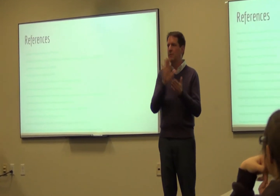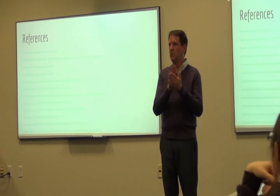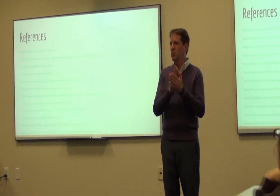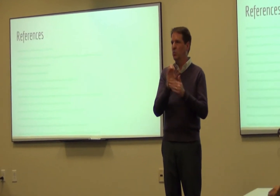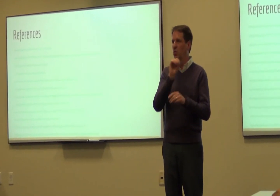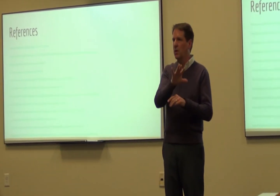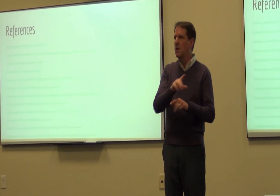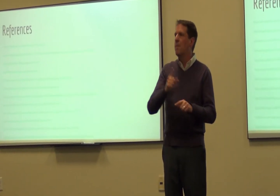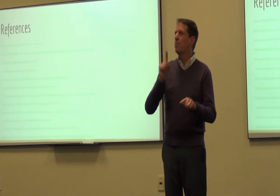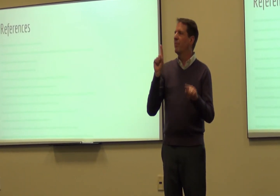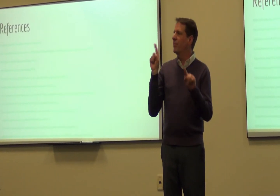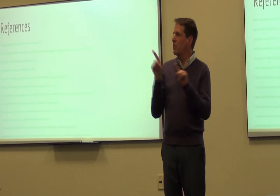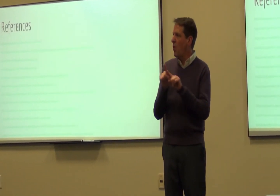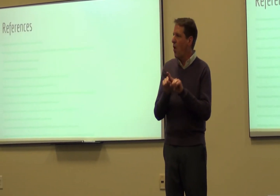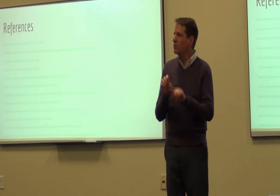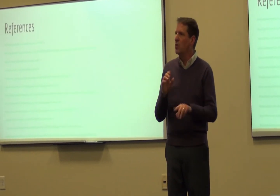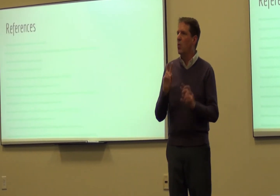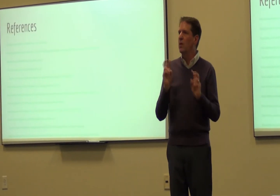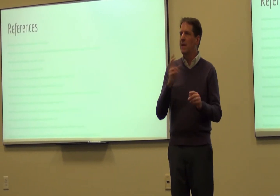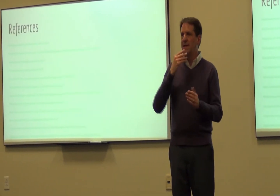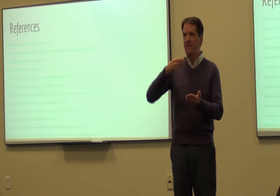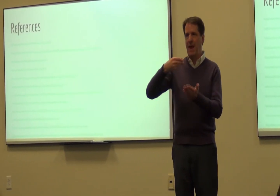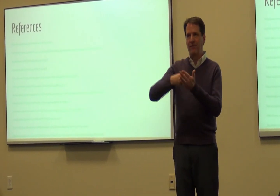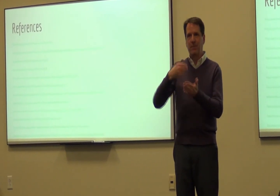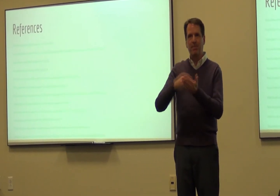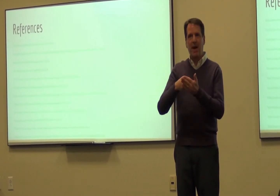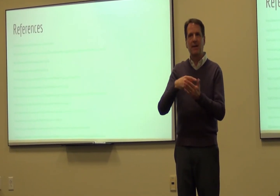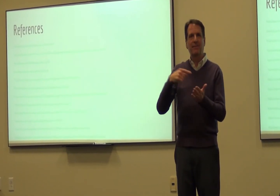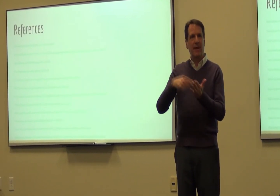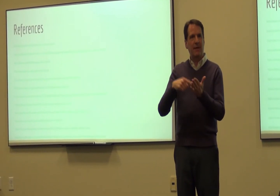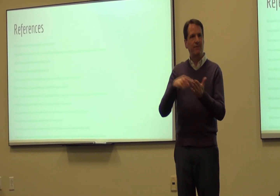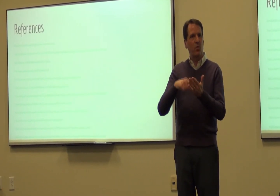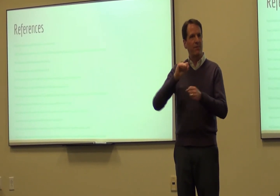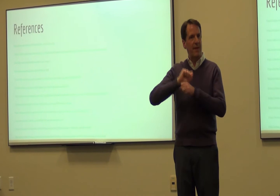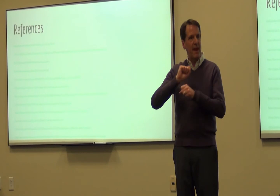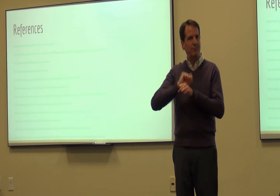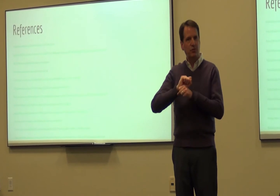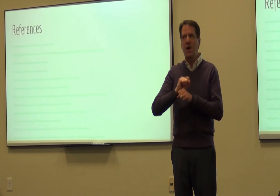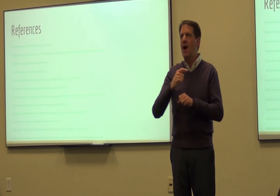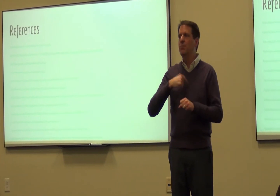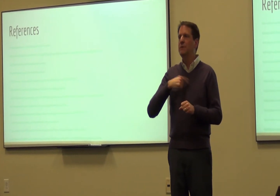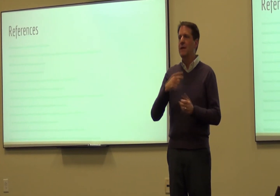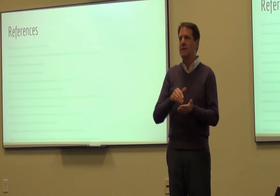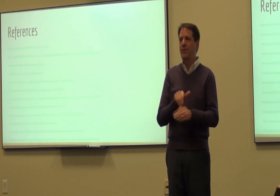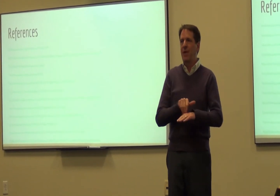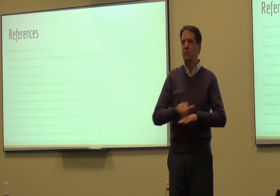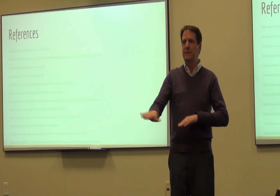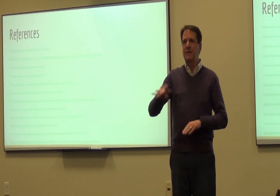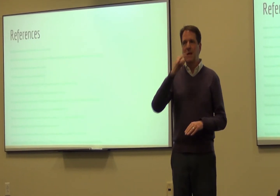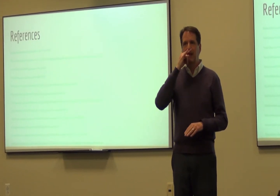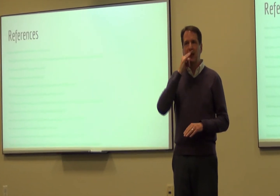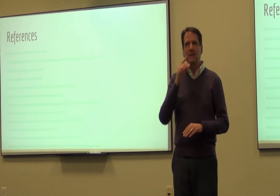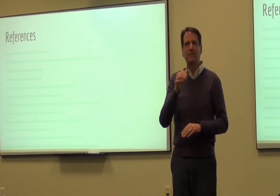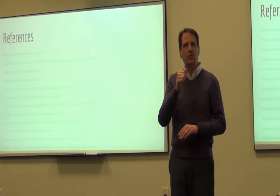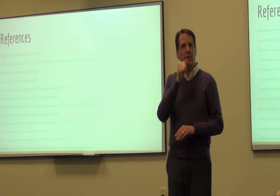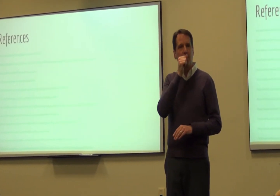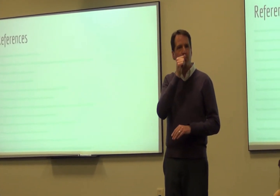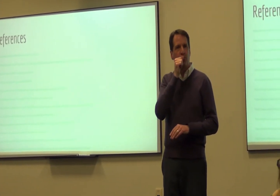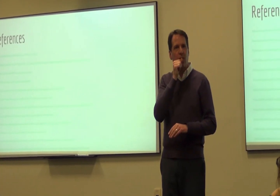to primary public school, and they will also have money for if they don't have a job, they will then send